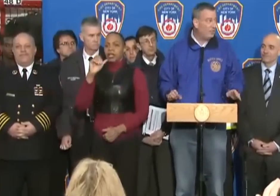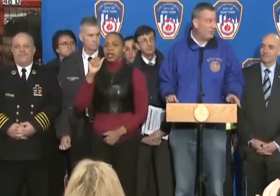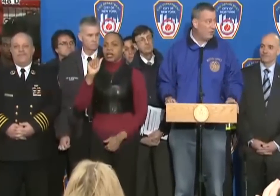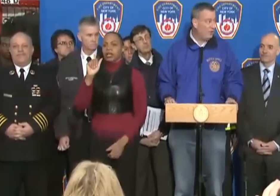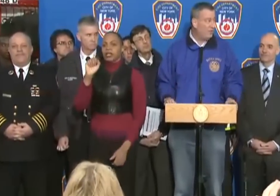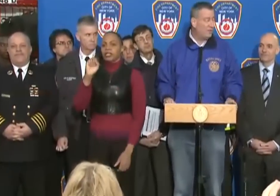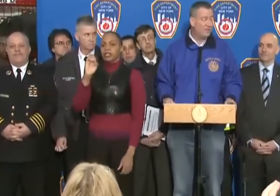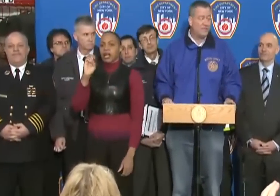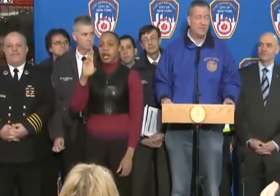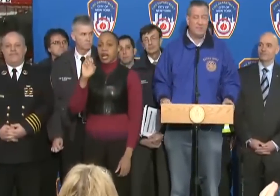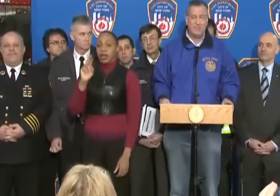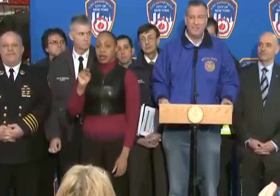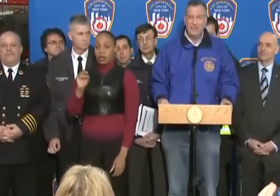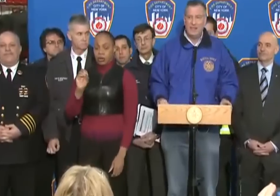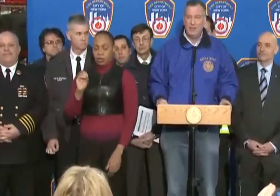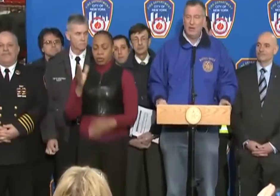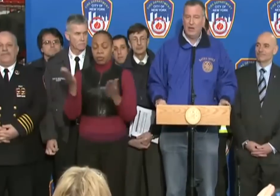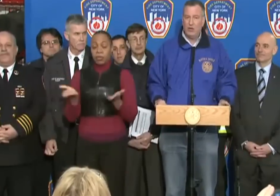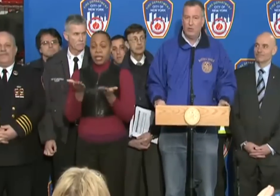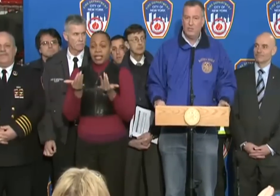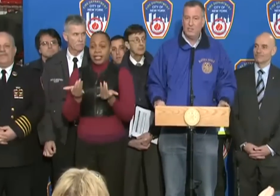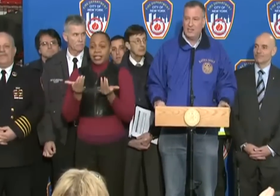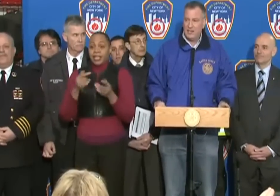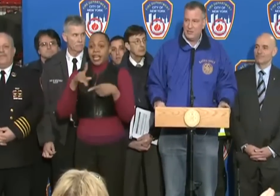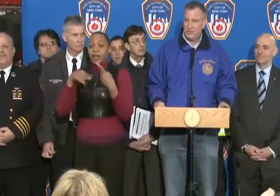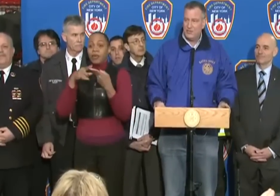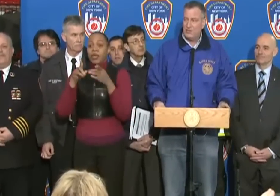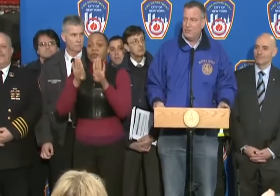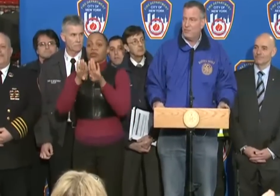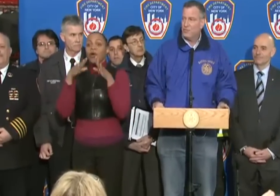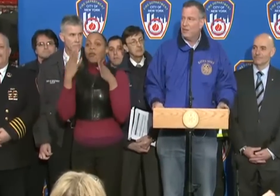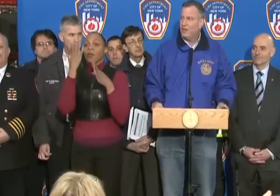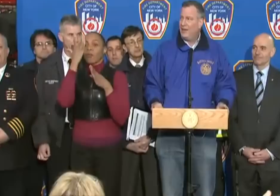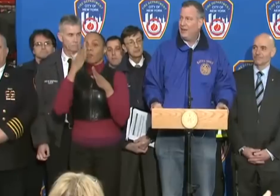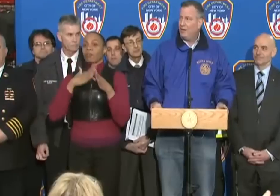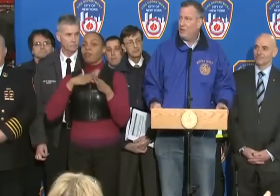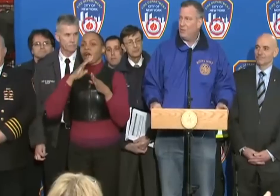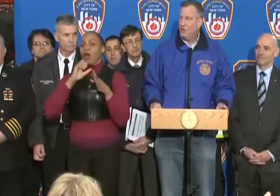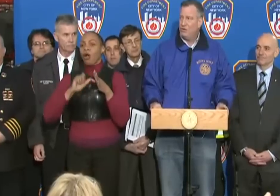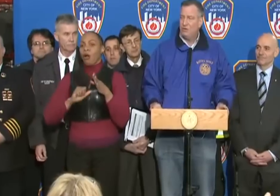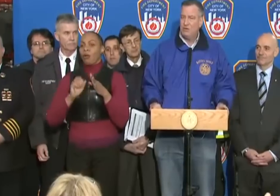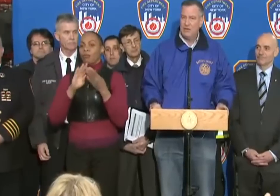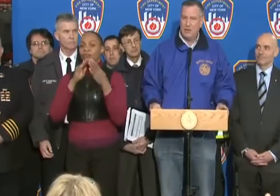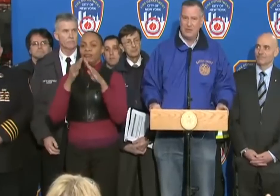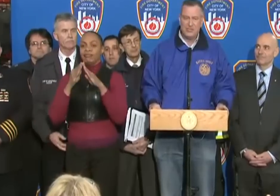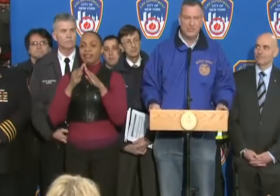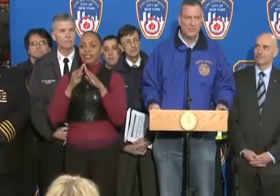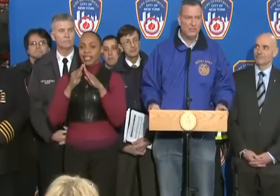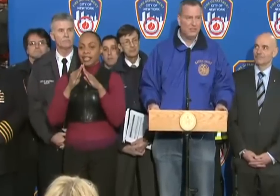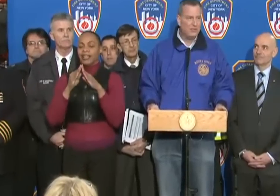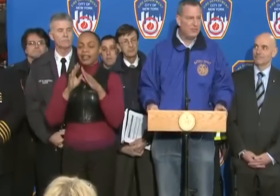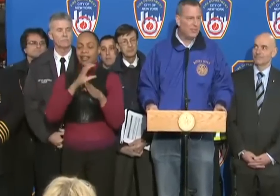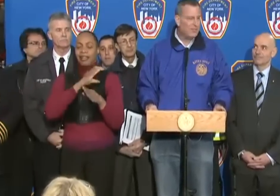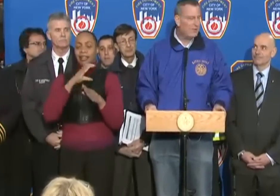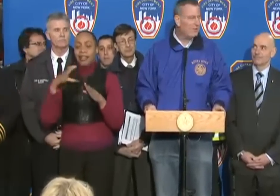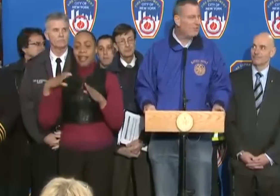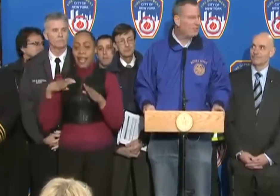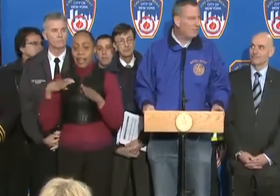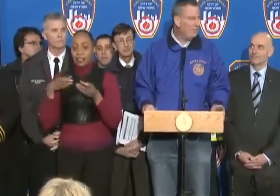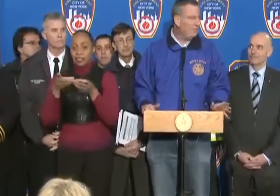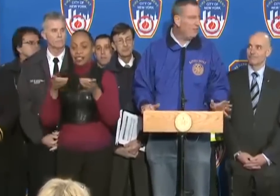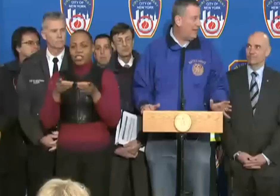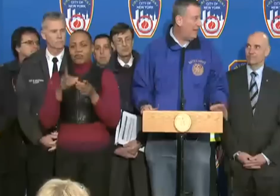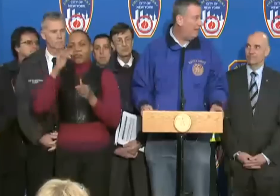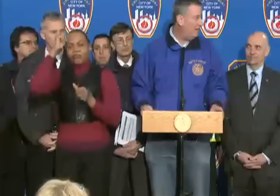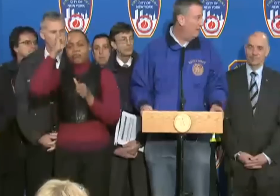this station was opened because it is in my old city council district. And I remember how much enthusiasm there was in